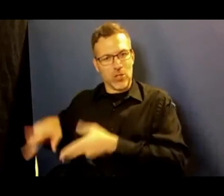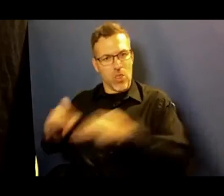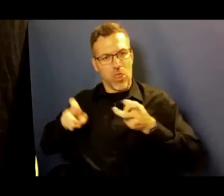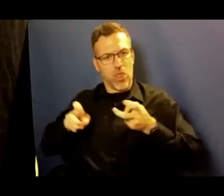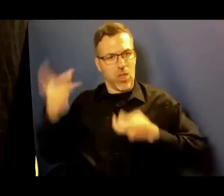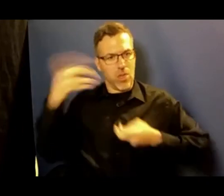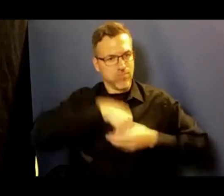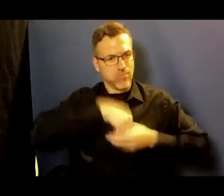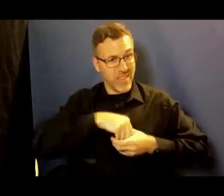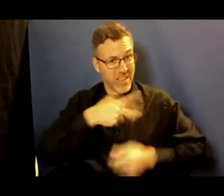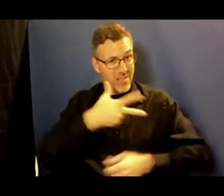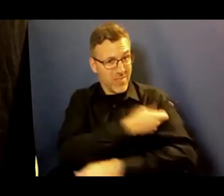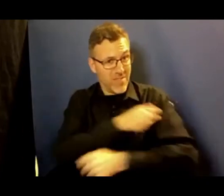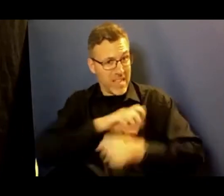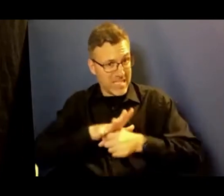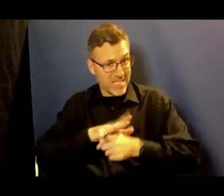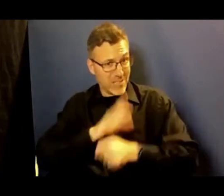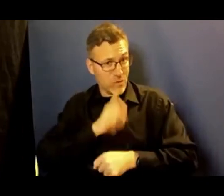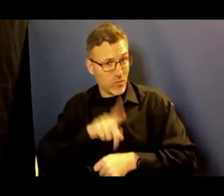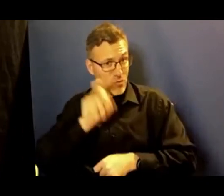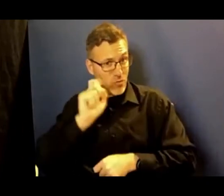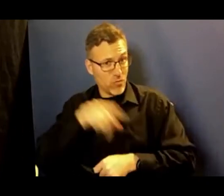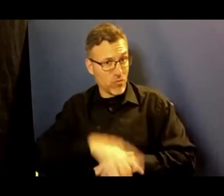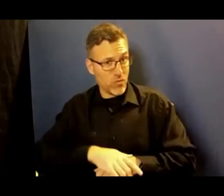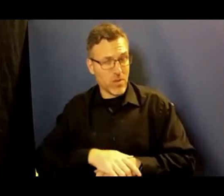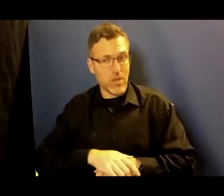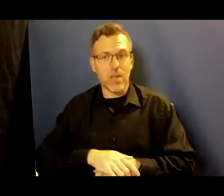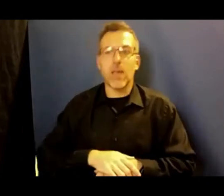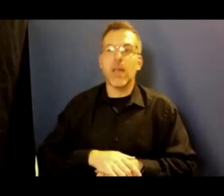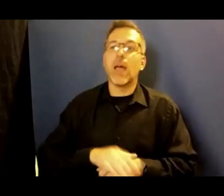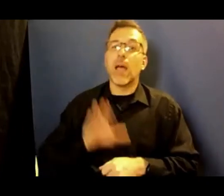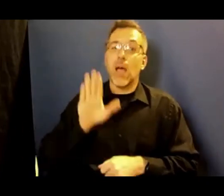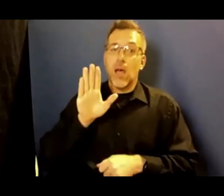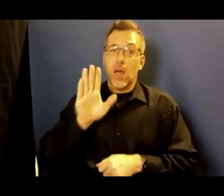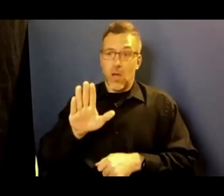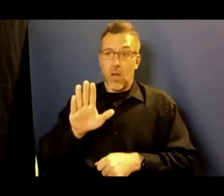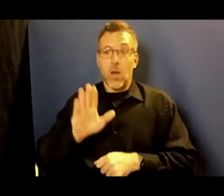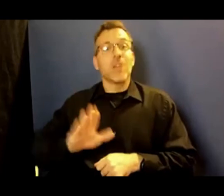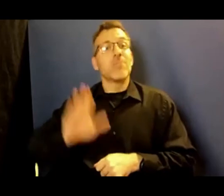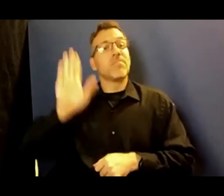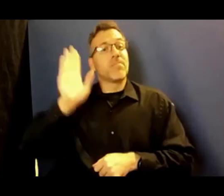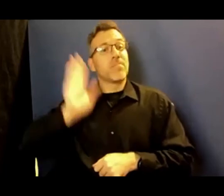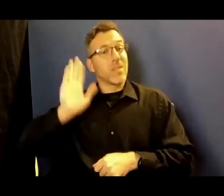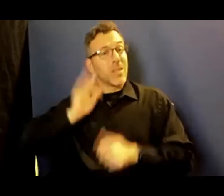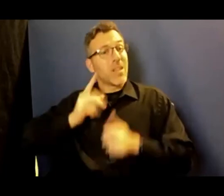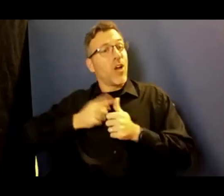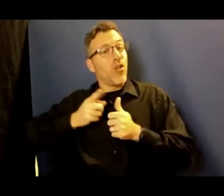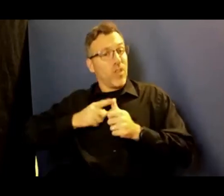they actually, original studies for original designs did use some aborted fetuses.